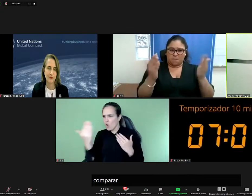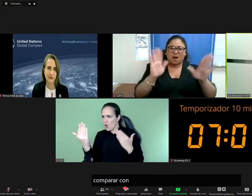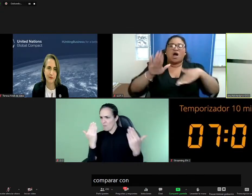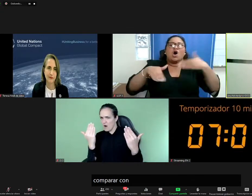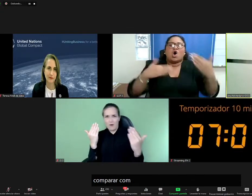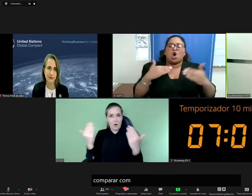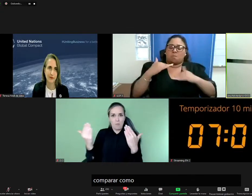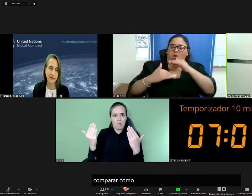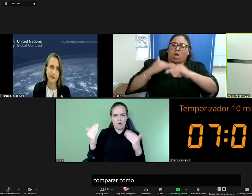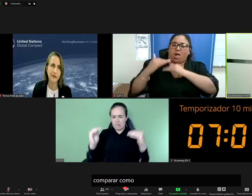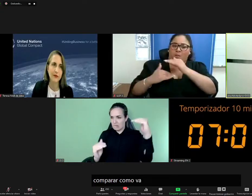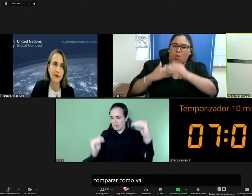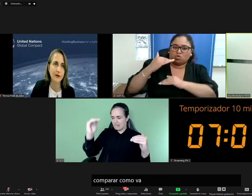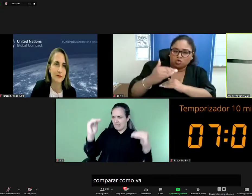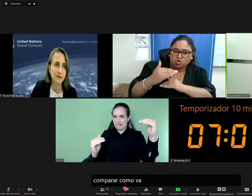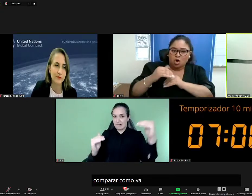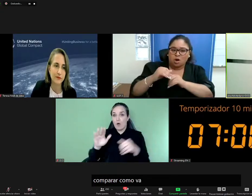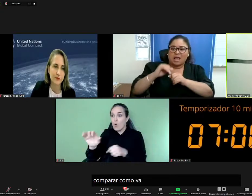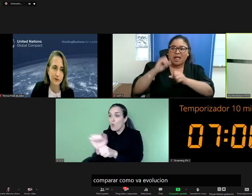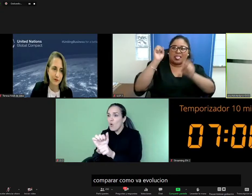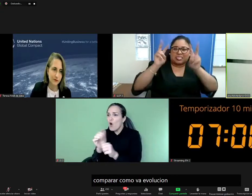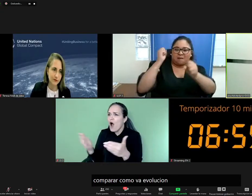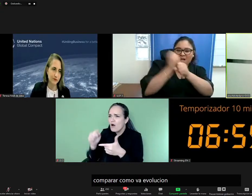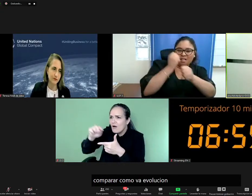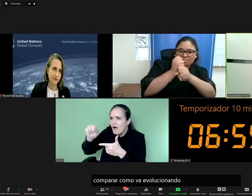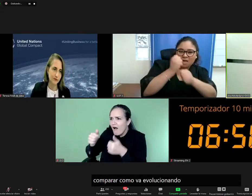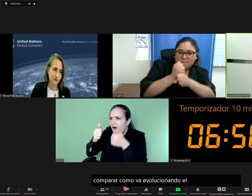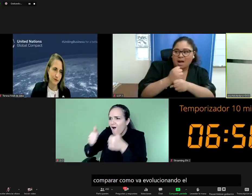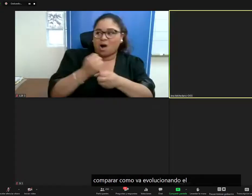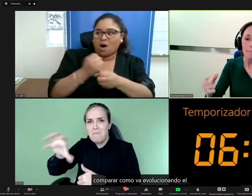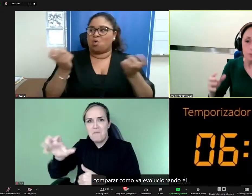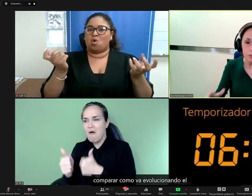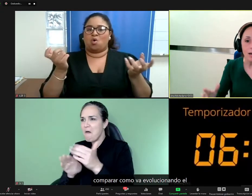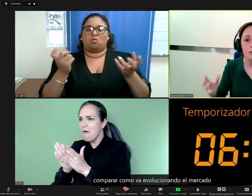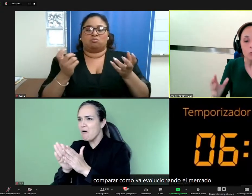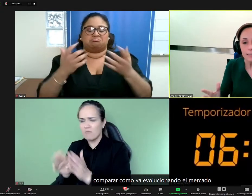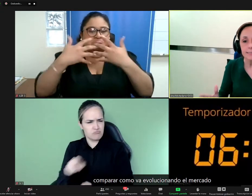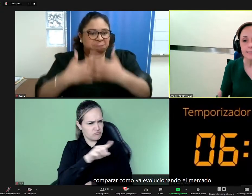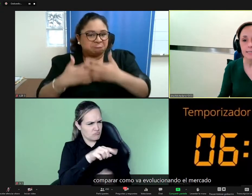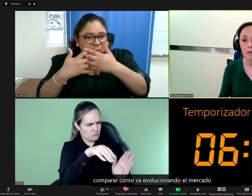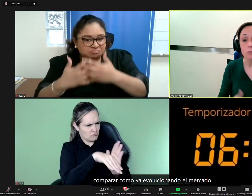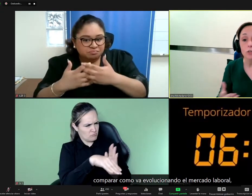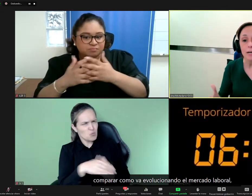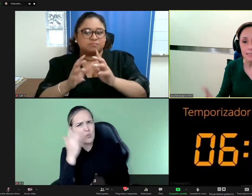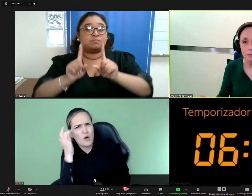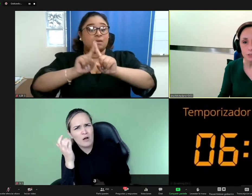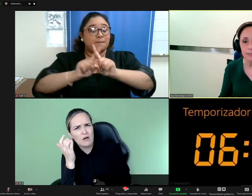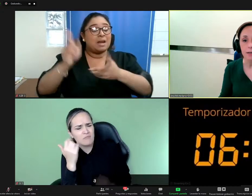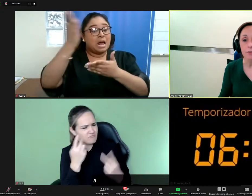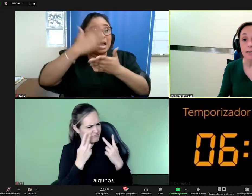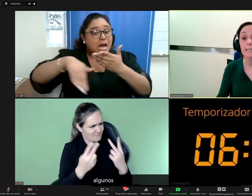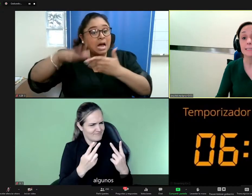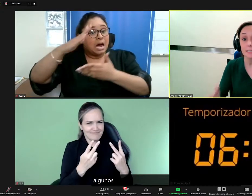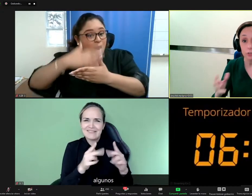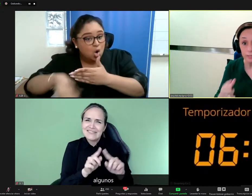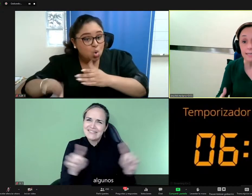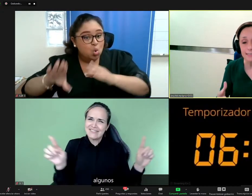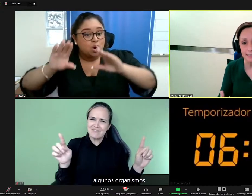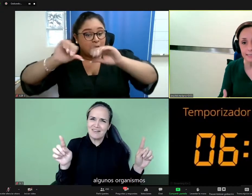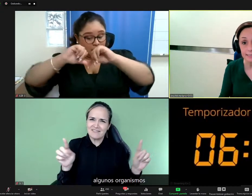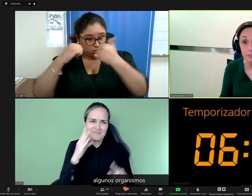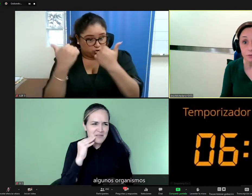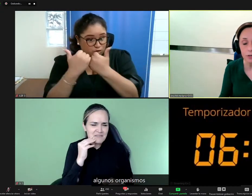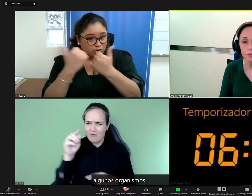caribbean and how the market evolves so some